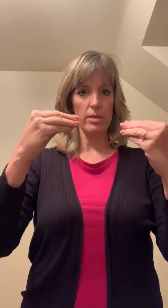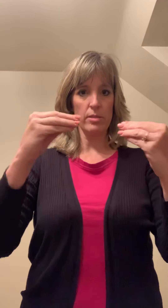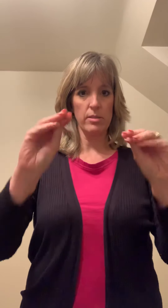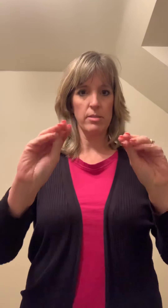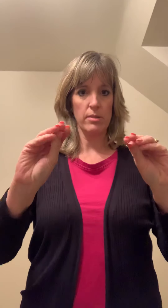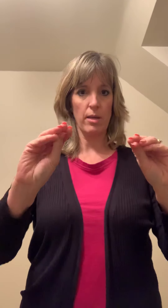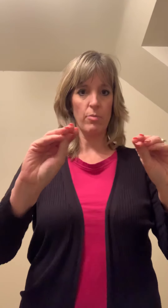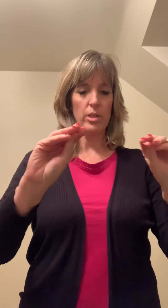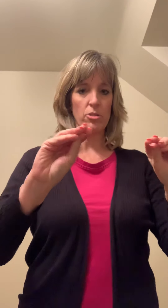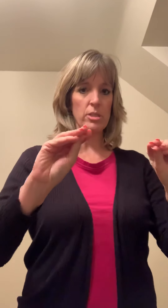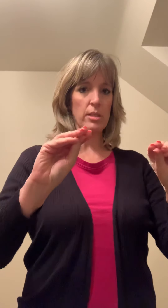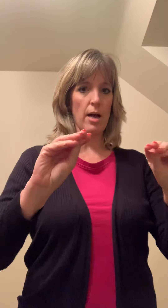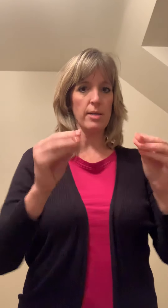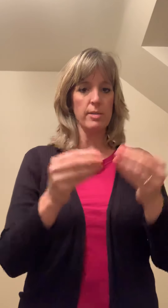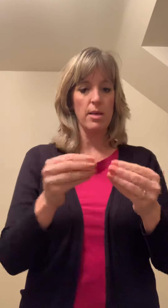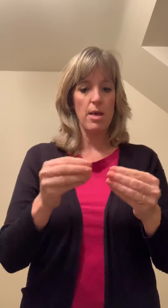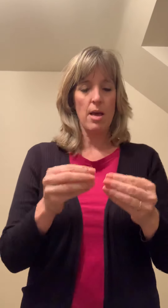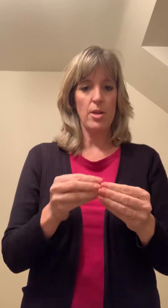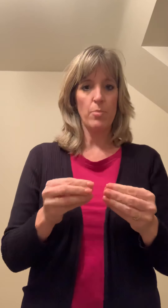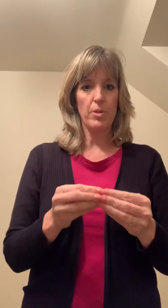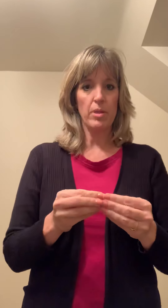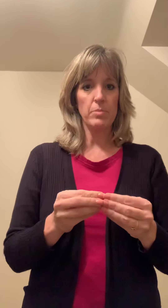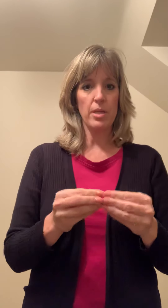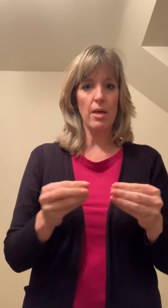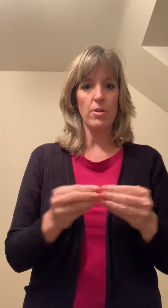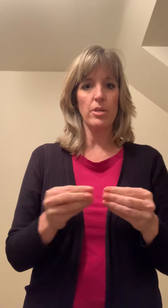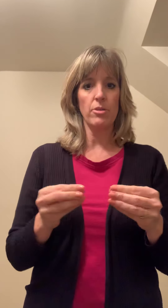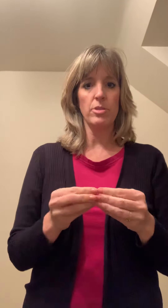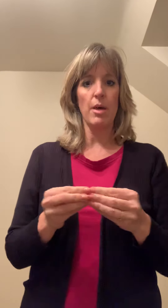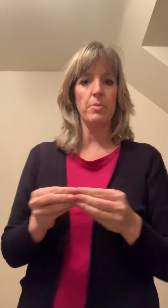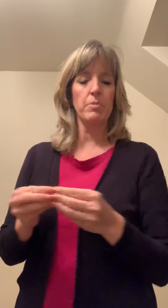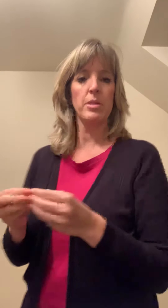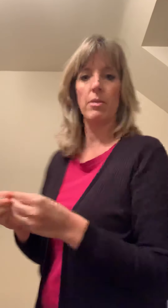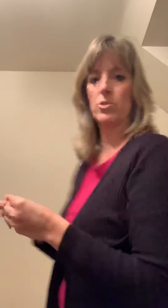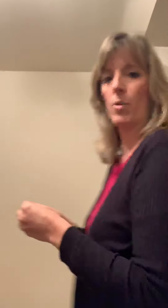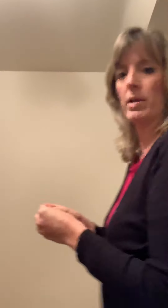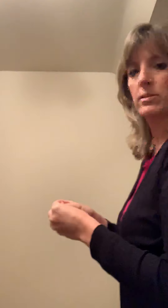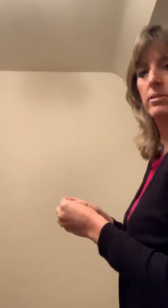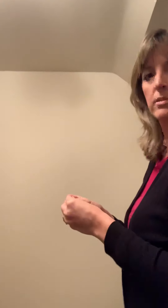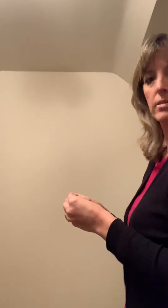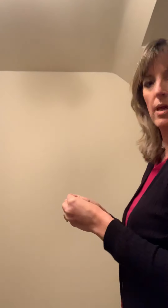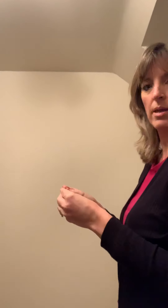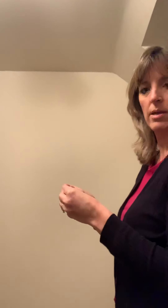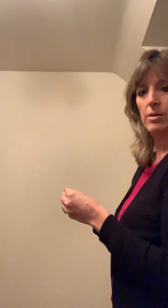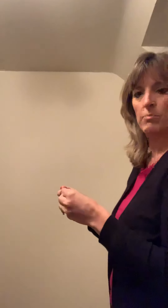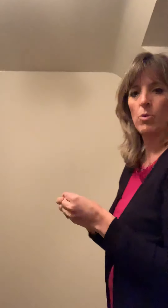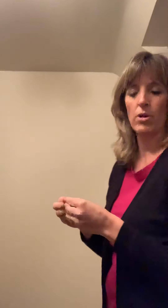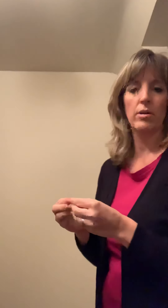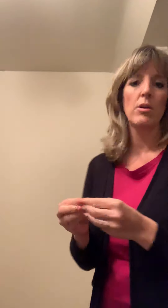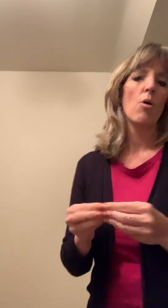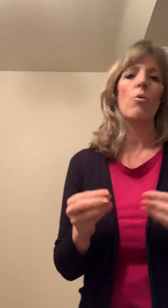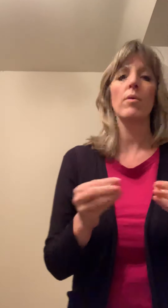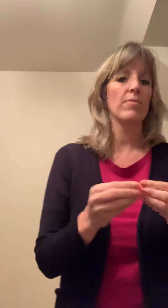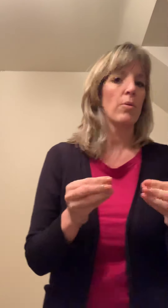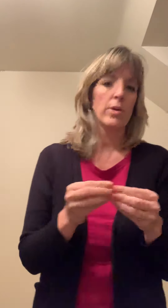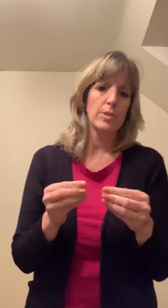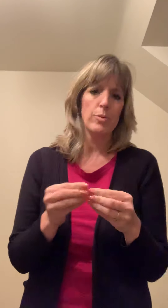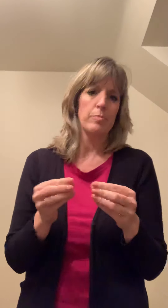hands, like we learned in class, and you put them together and you tap them together twice. Okay, more. Or if they want to do it more